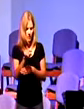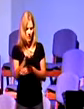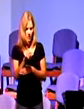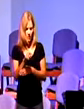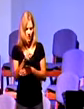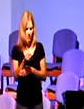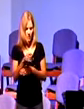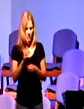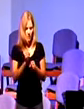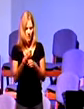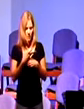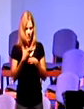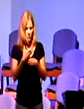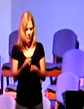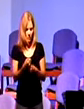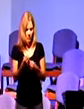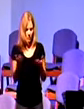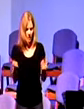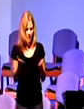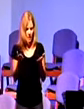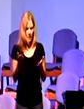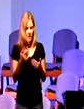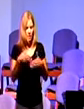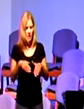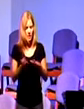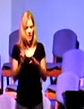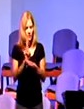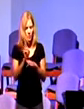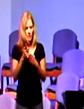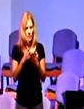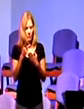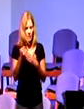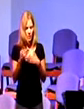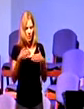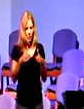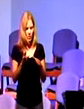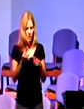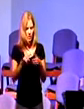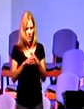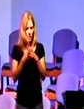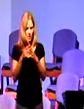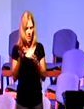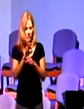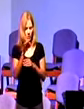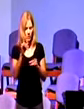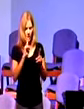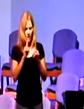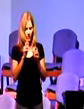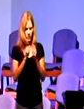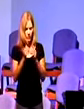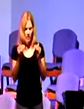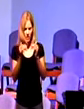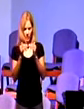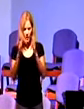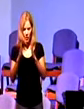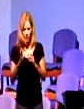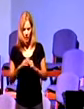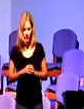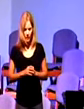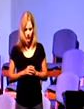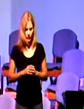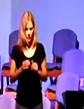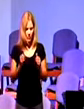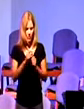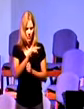you would embolden them, that you would allow them to use this project as a way to start spiritual conversation with their peers and